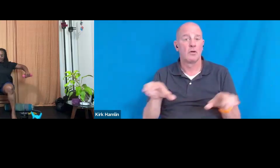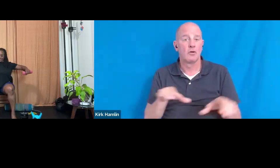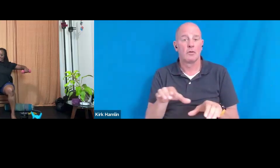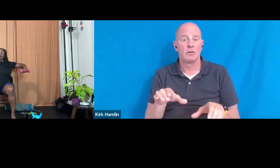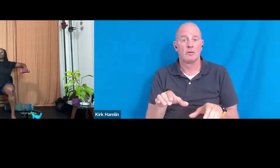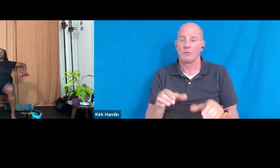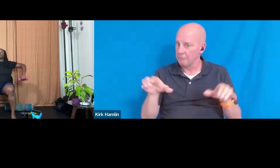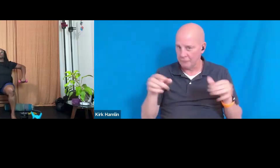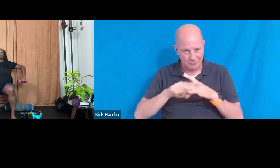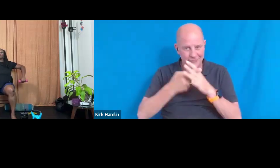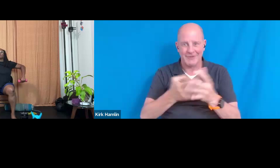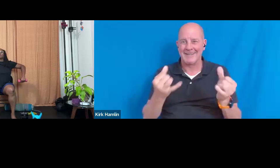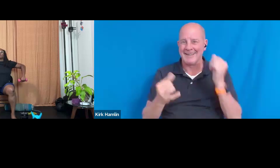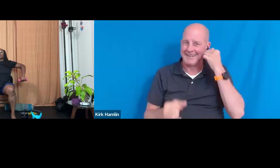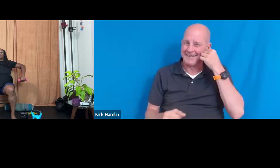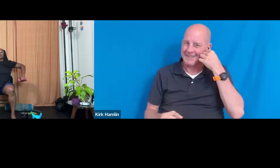do it now. Get set up.